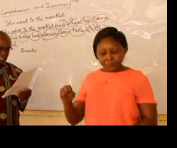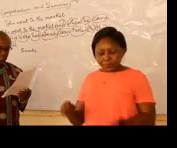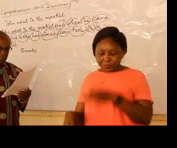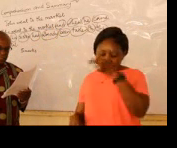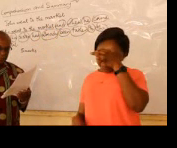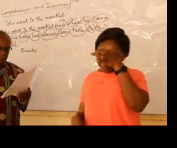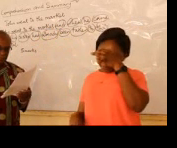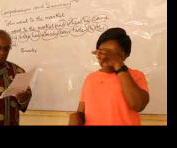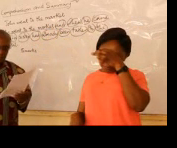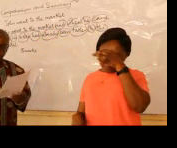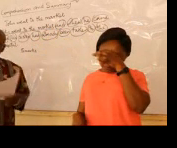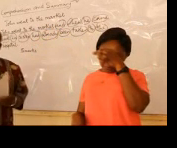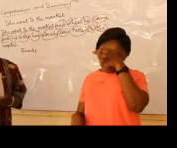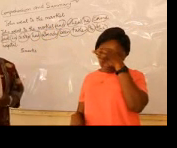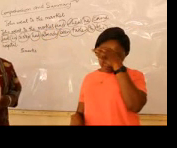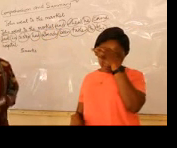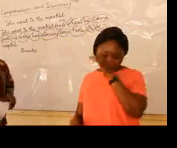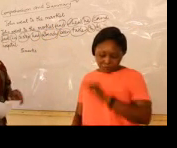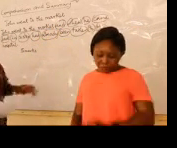Then,